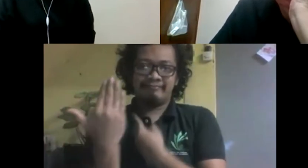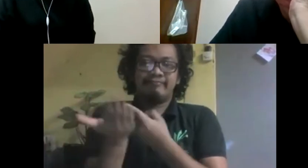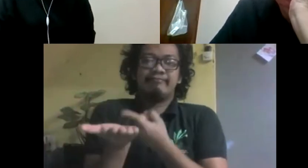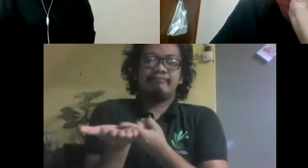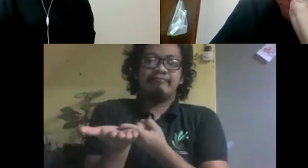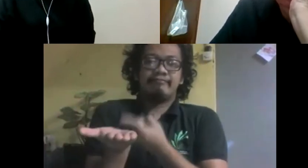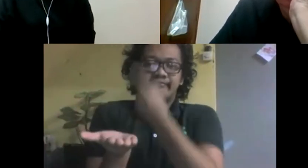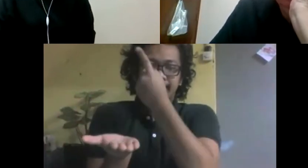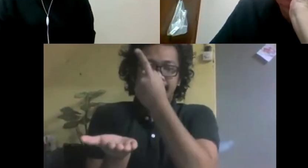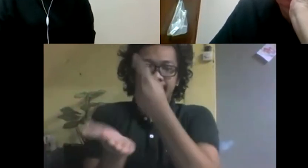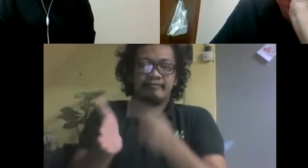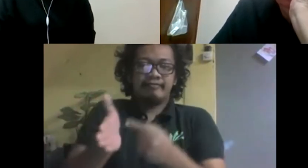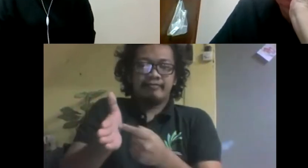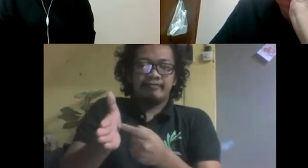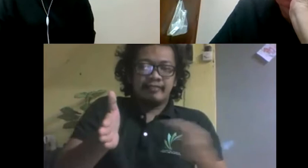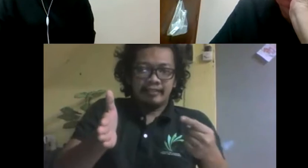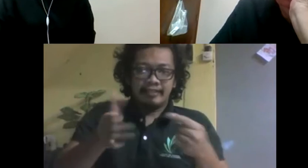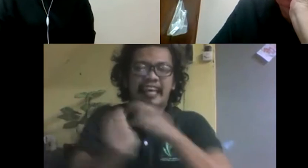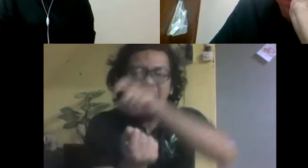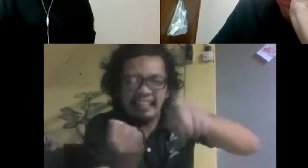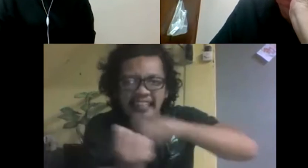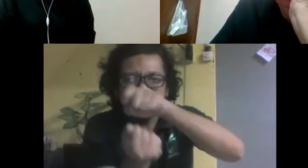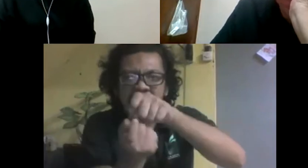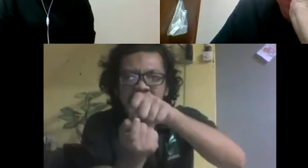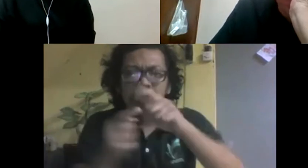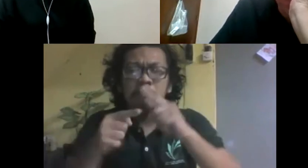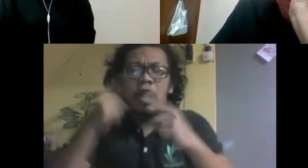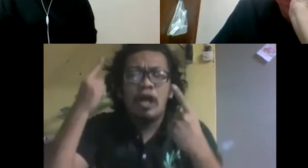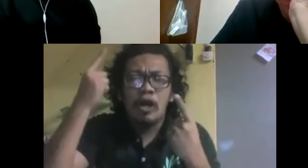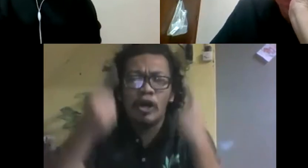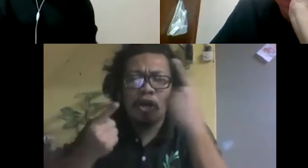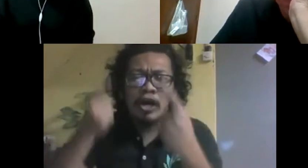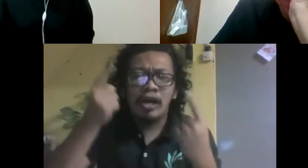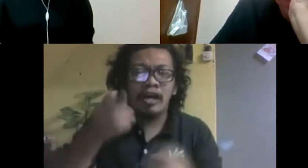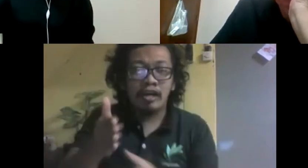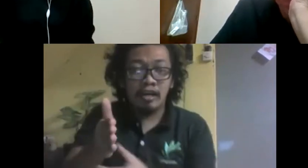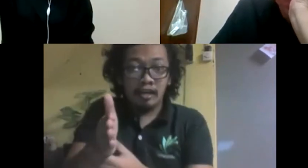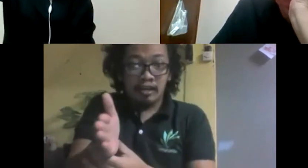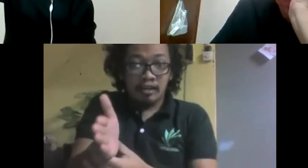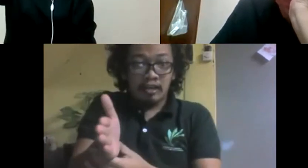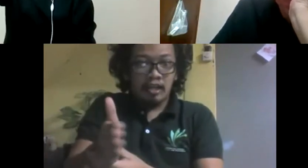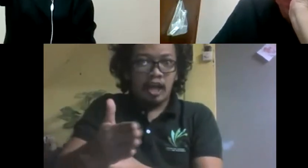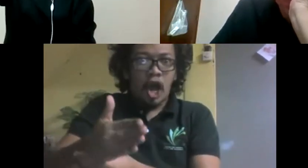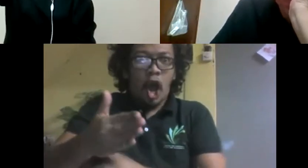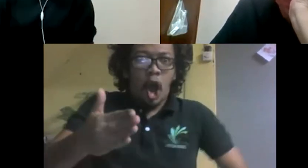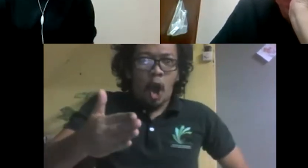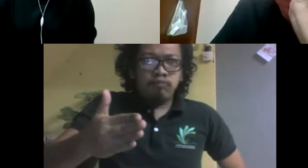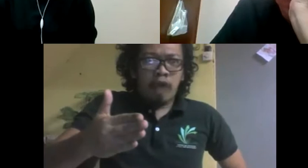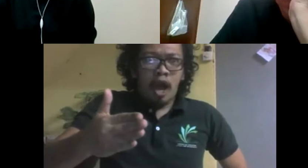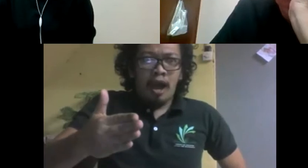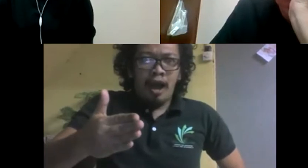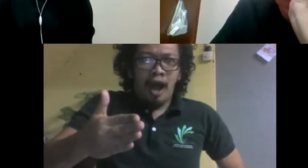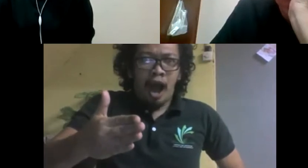So it shows the exact perspective, going in, out, up. But